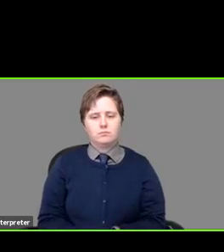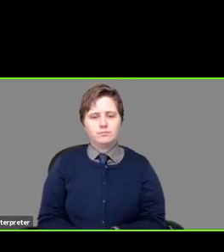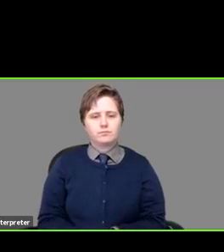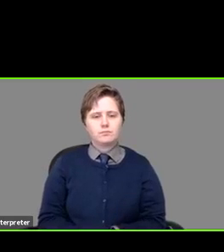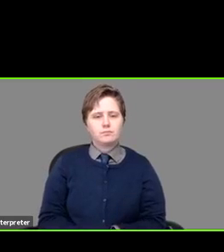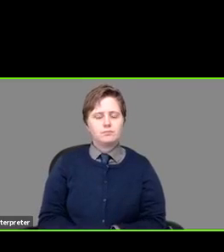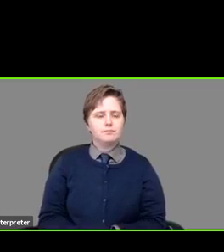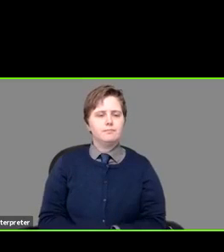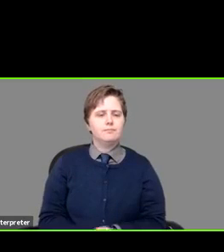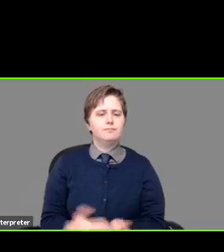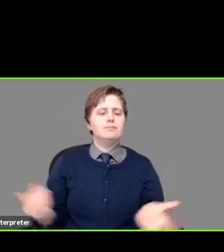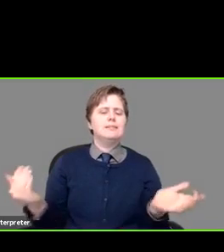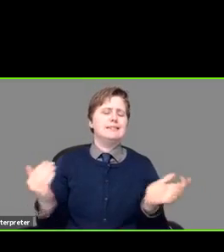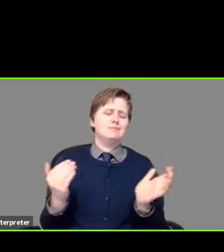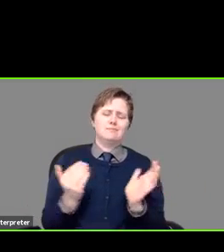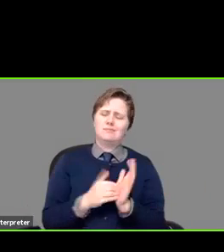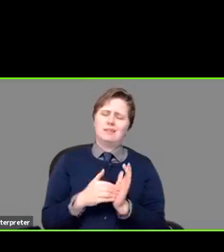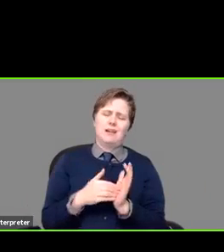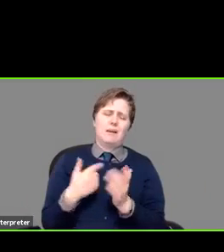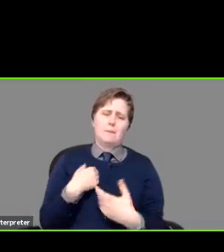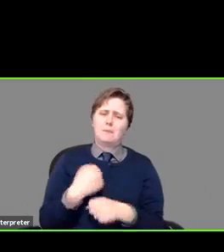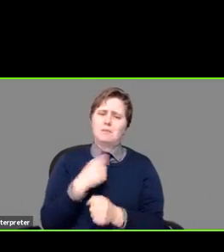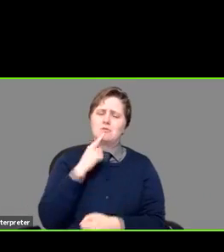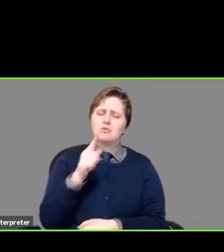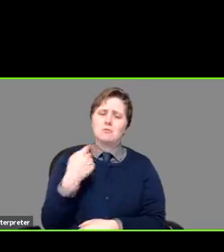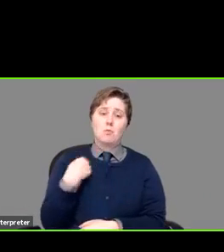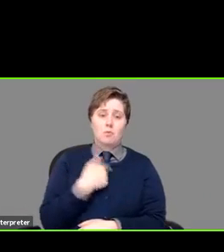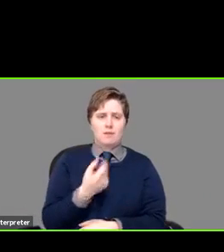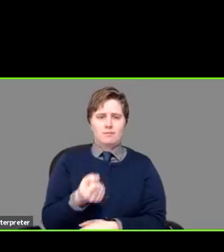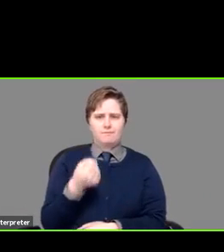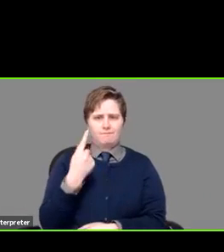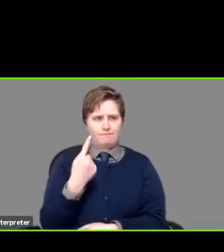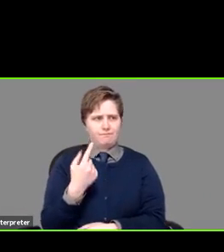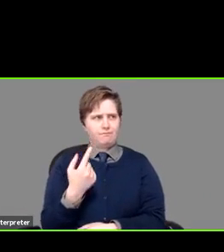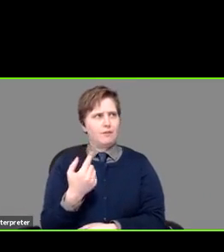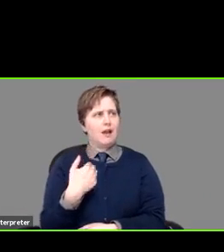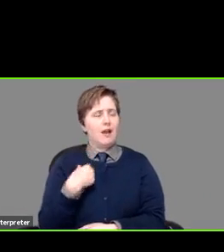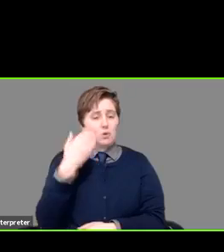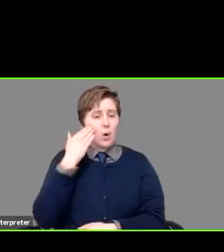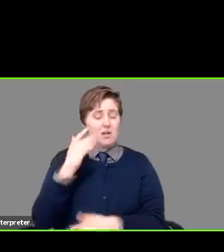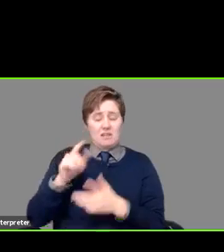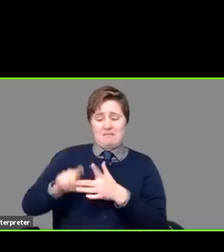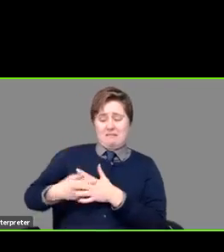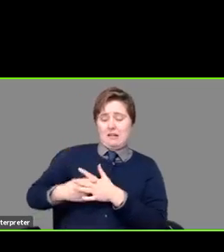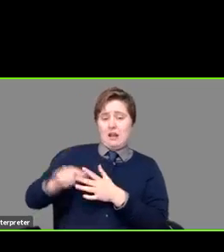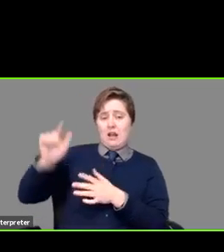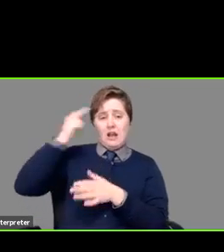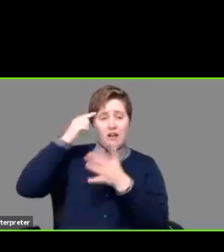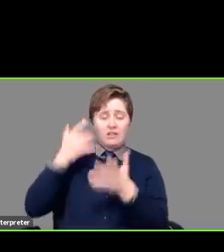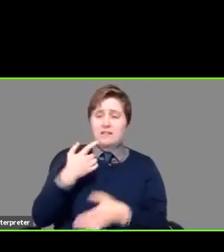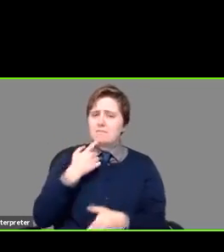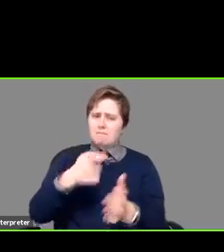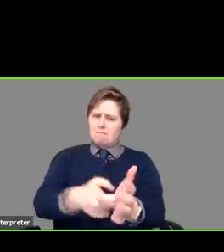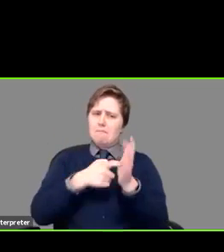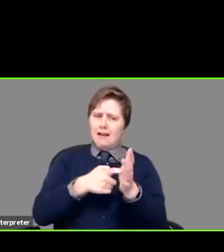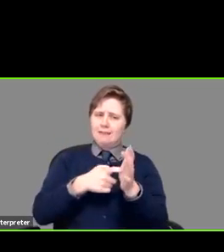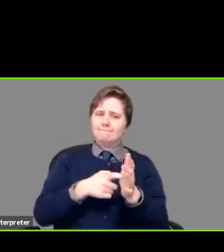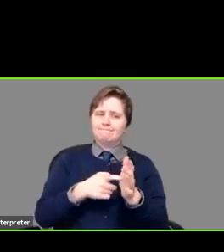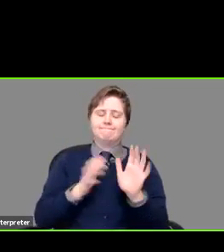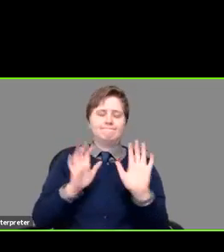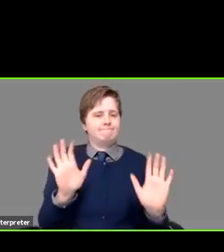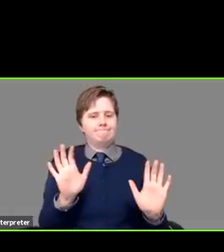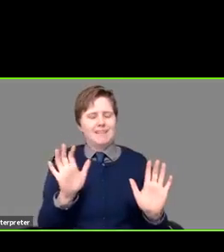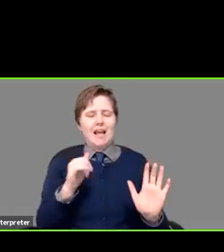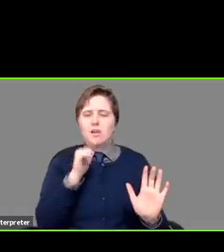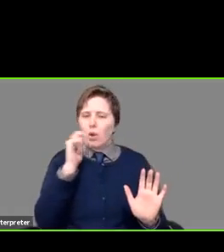sure that we understand that originally, I think the government was looking at mandating face coverings for everybody. I do believe that's no longer